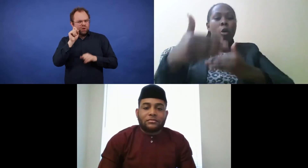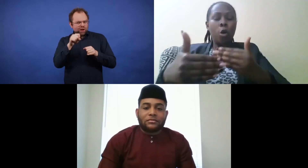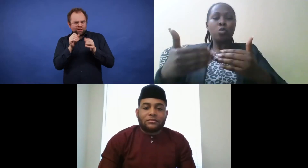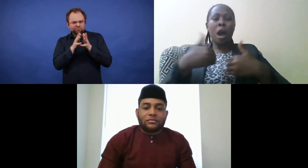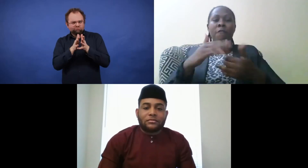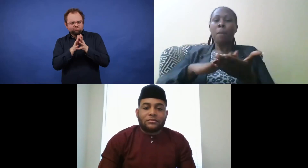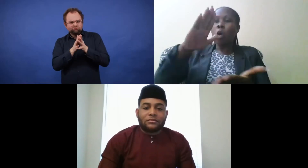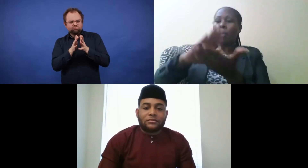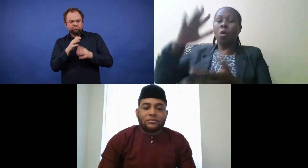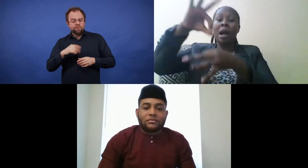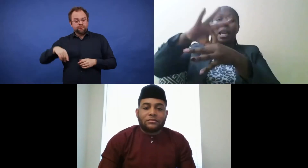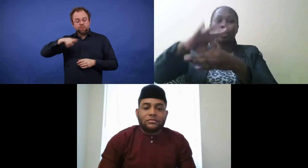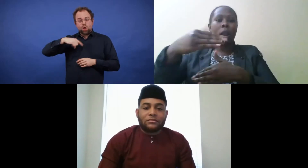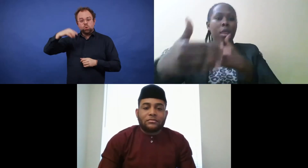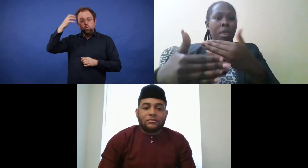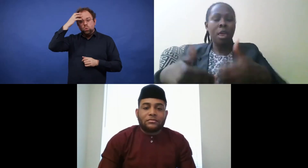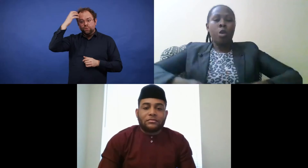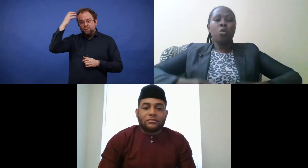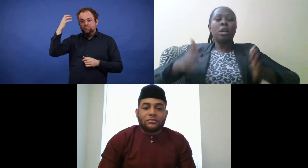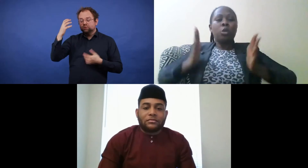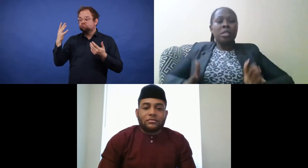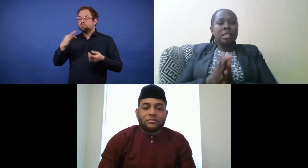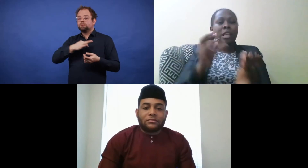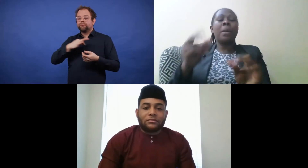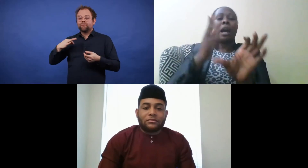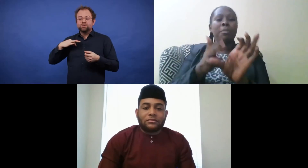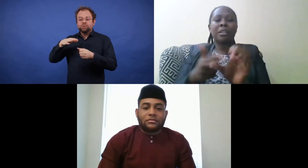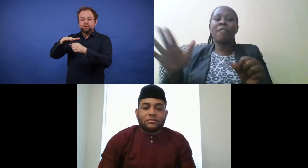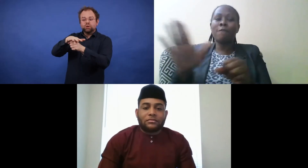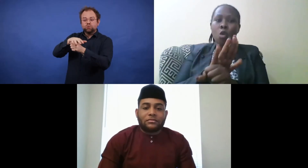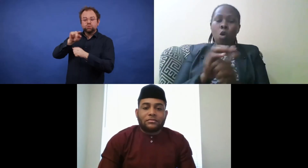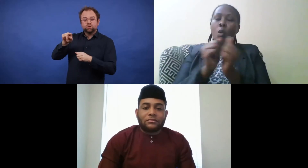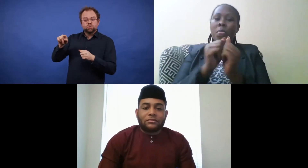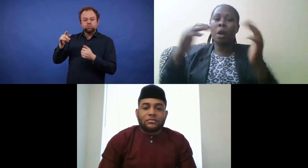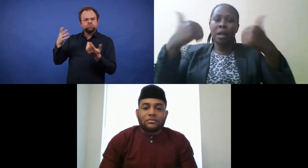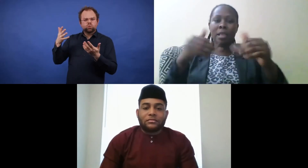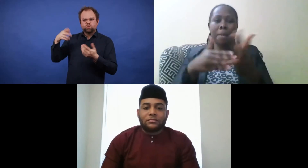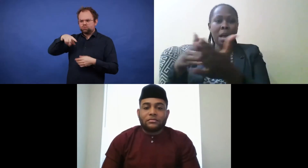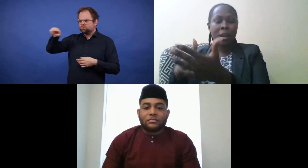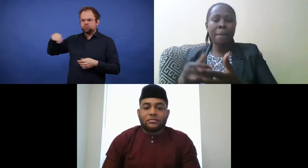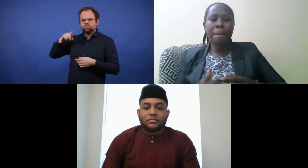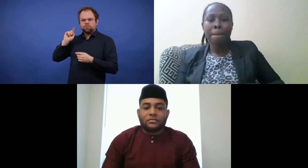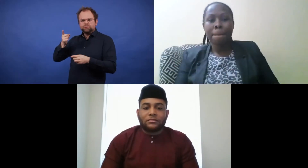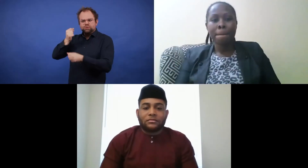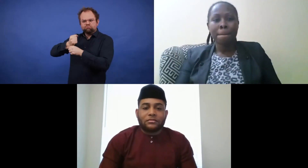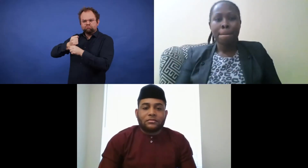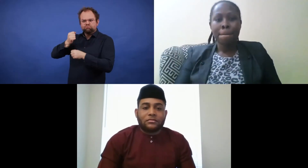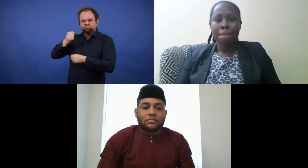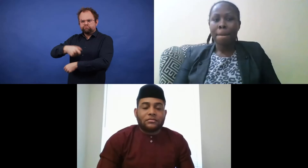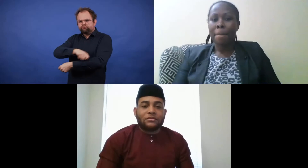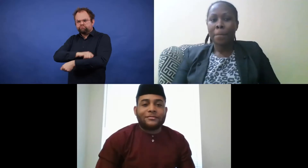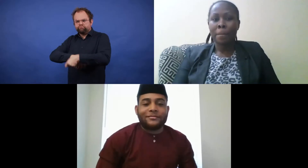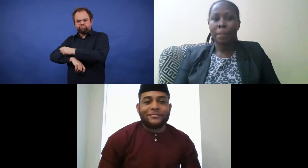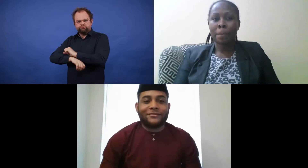that as we go on to have elections, youth with disability can fully participate without any